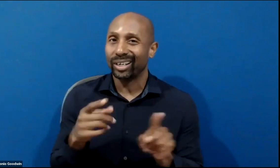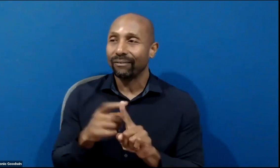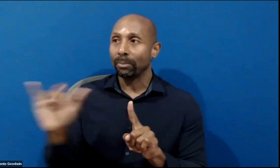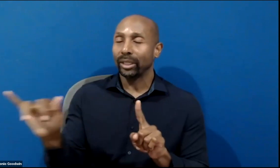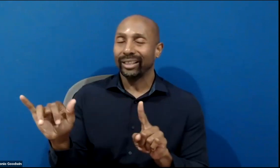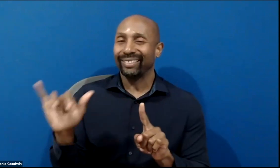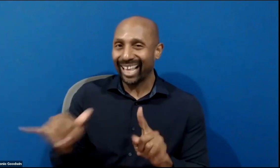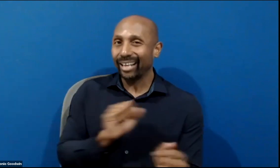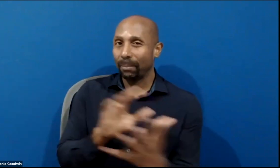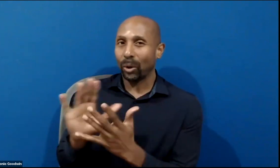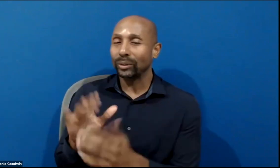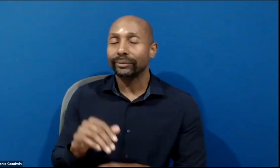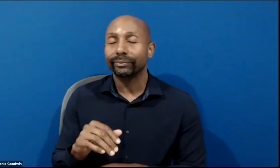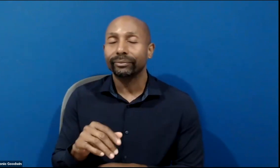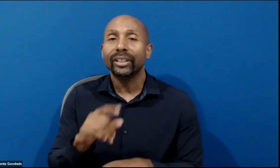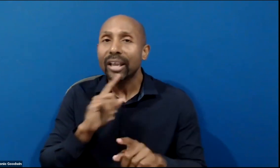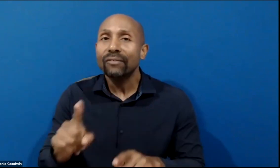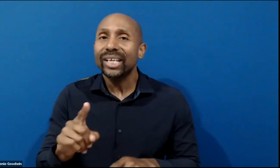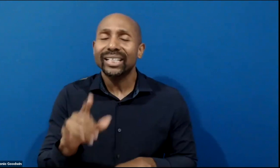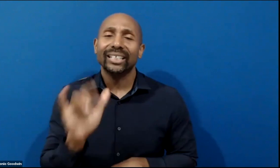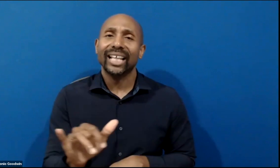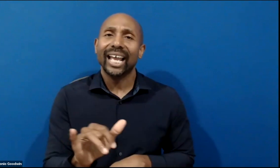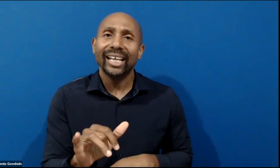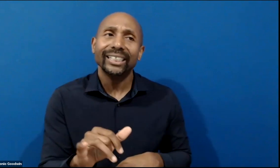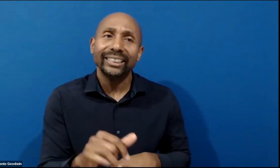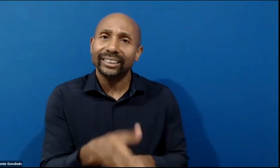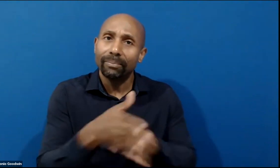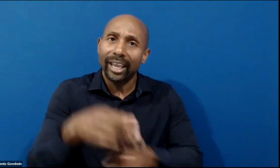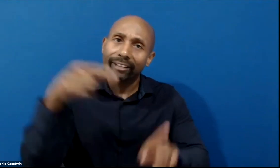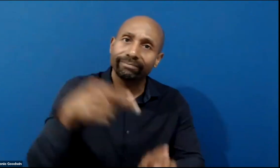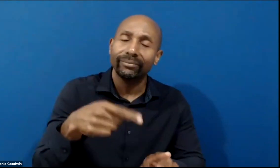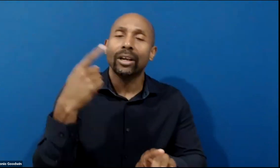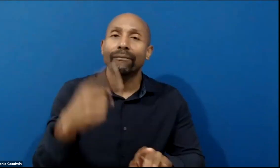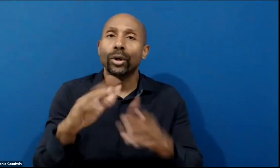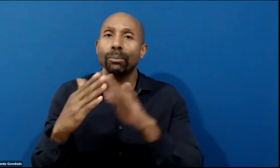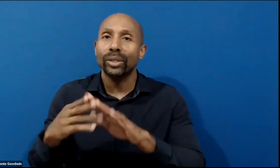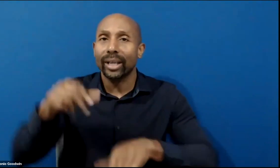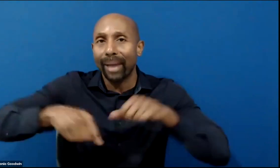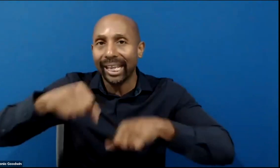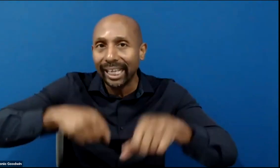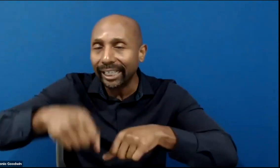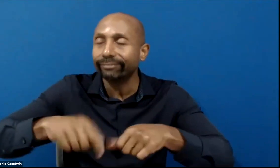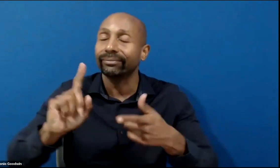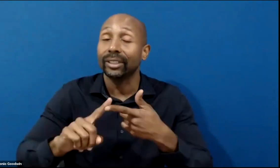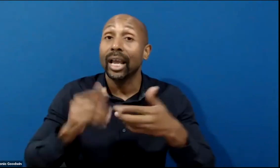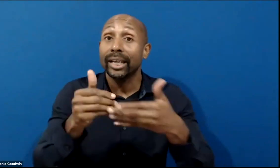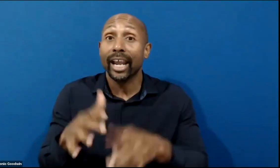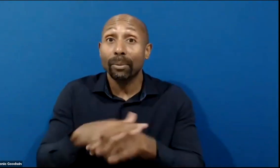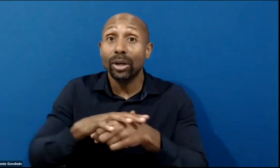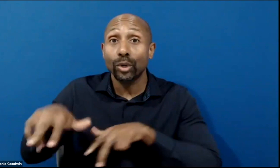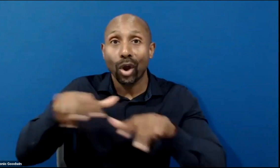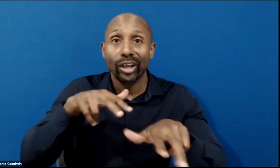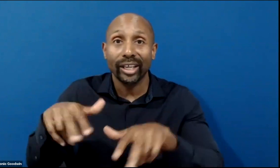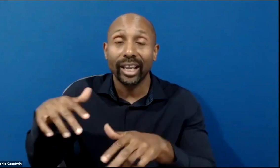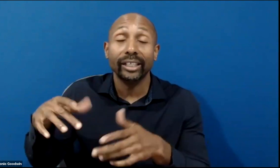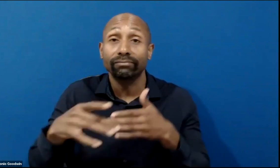like mainstays of community bike rides, neighborhood walking tours, and all the ways that people gather to